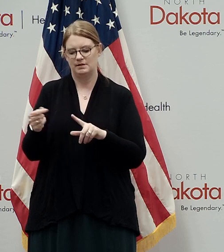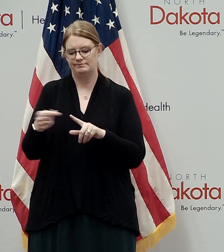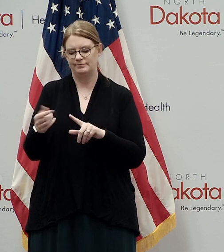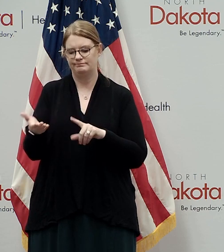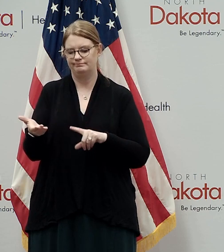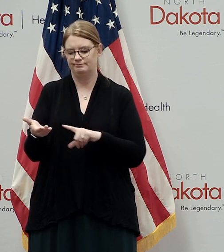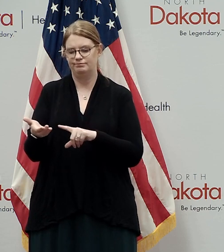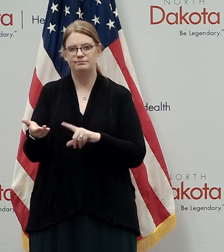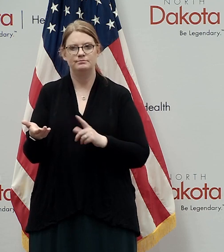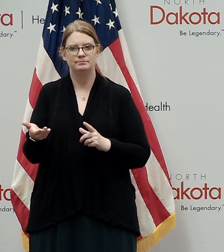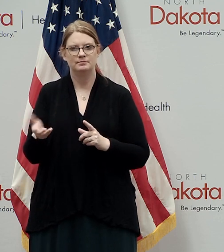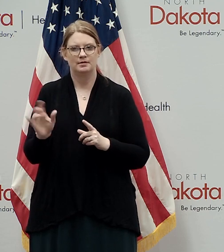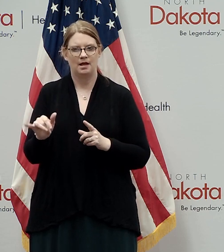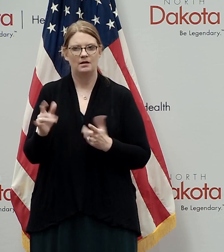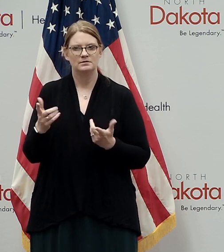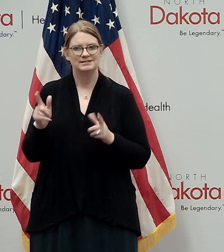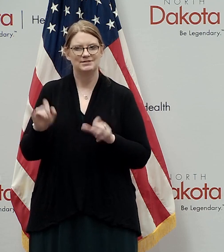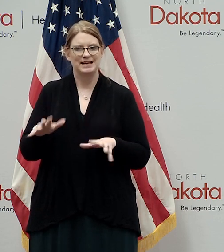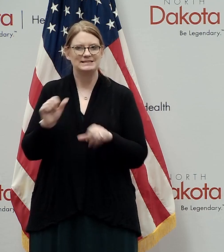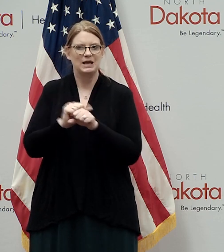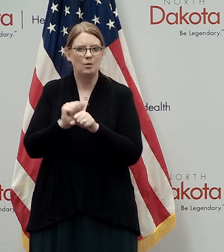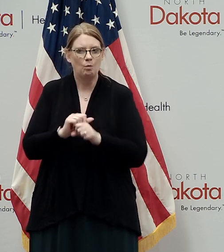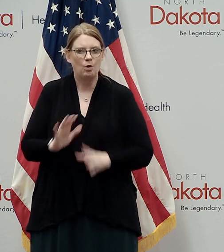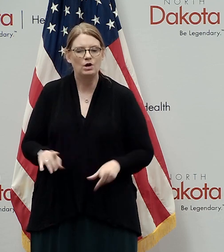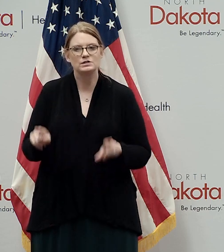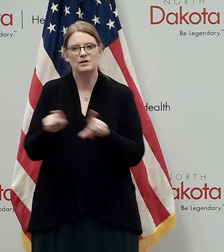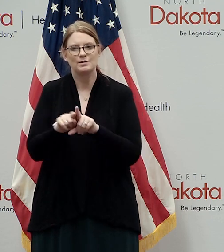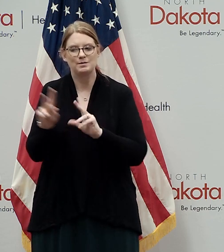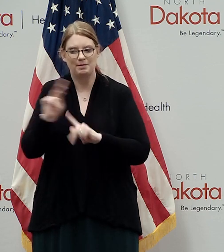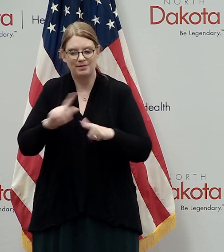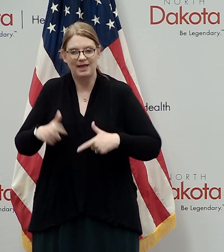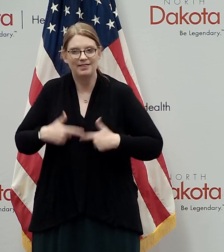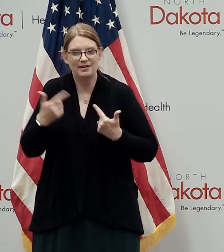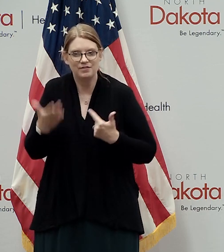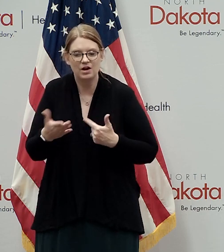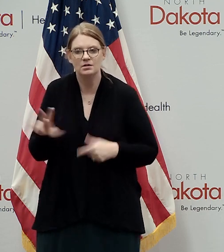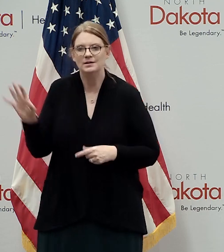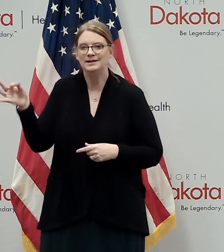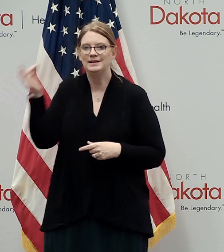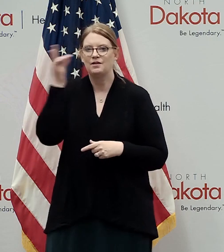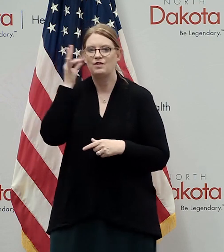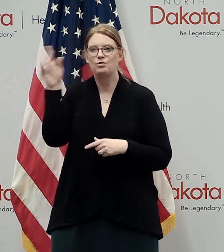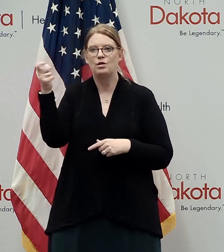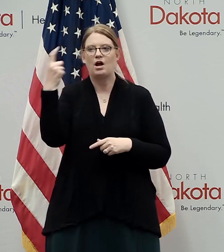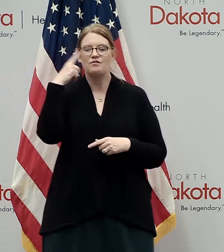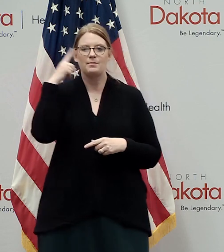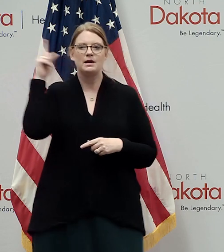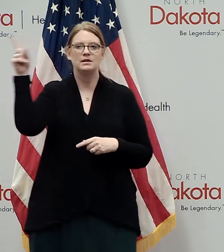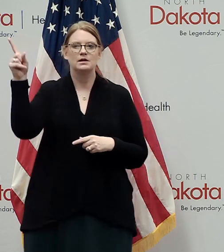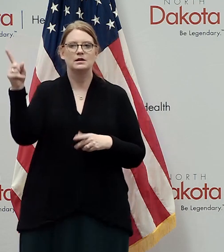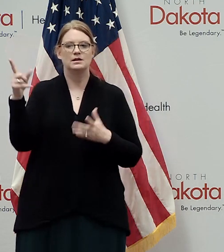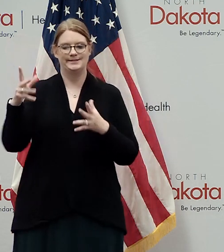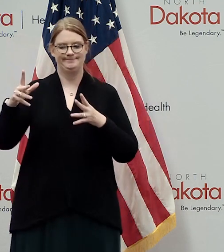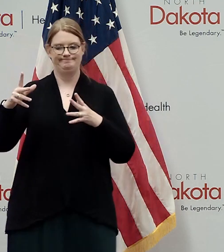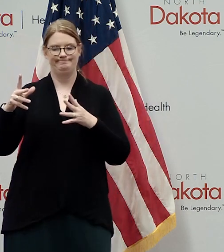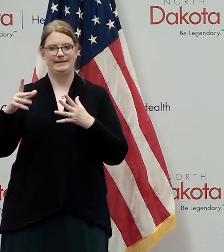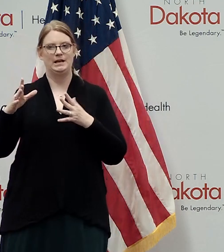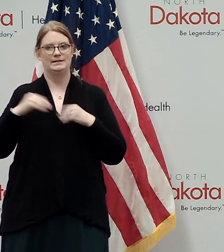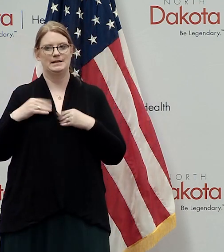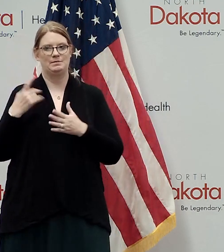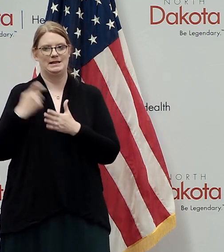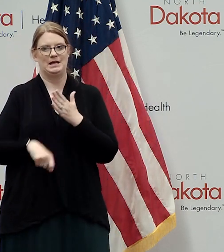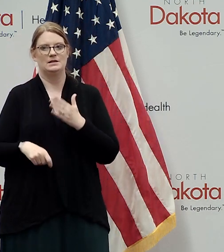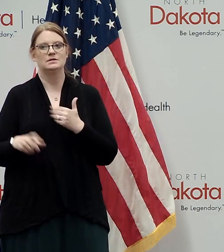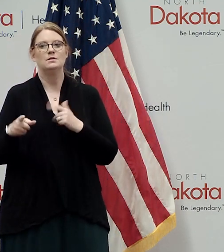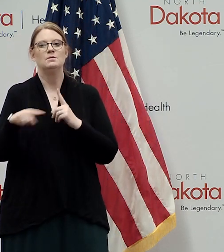purpose of testing workers and residents. And the federal government right now is undertaking the cost of the machines plus the